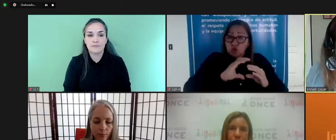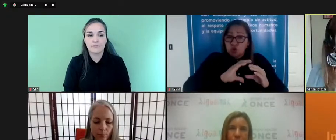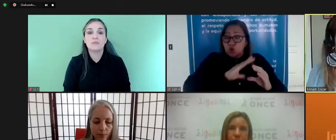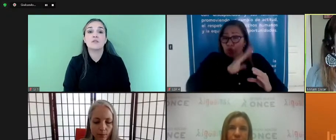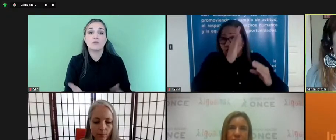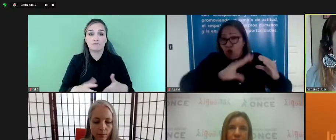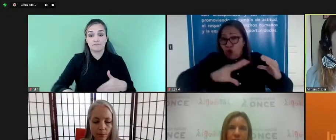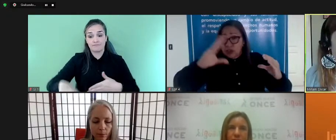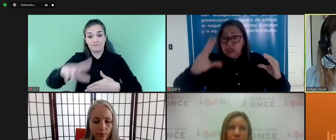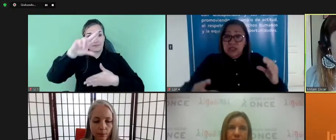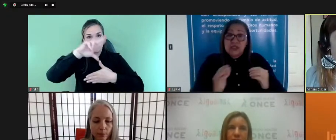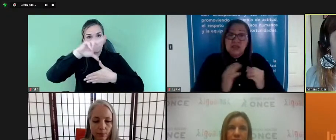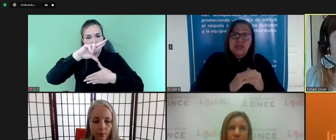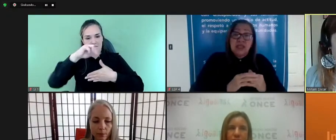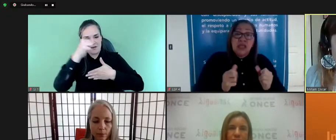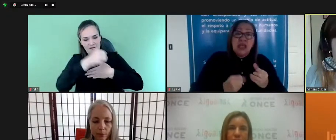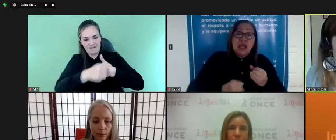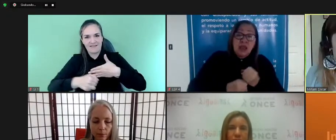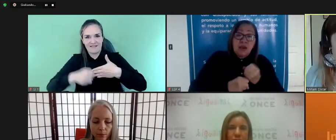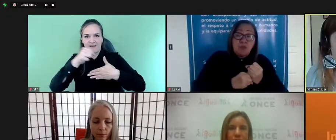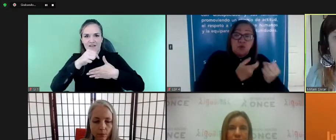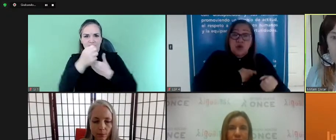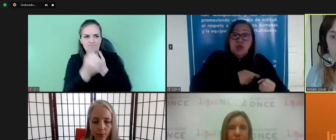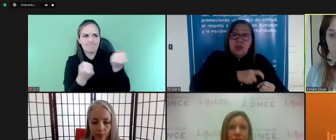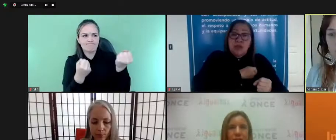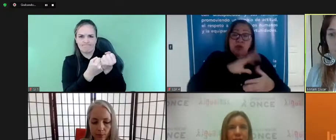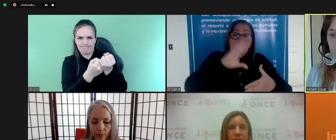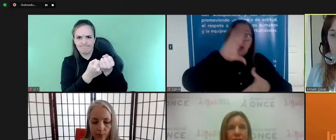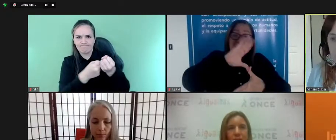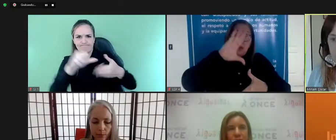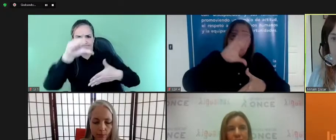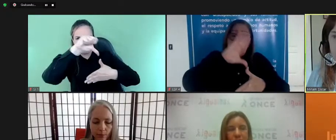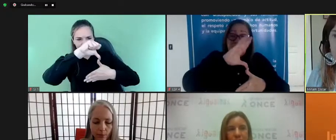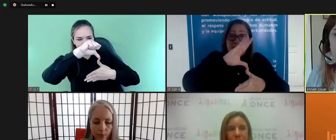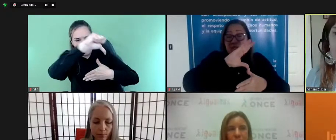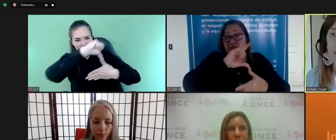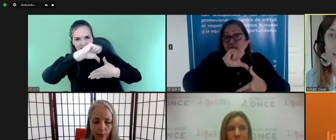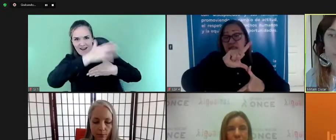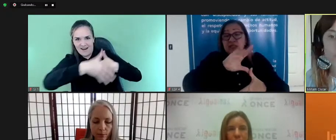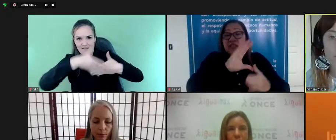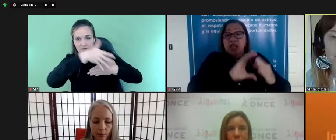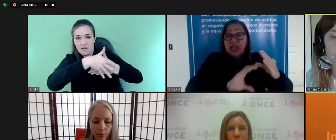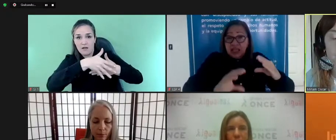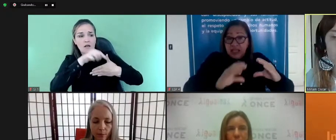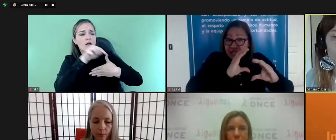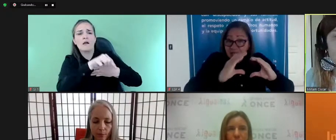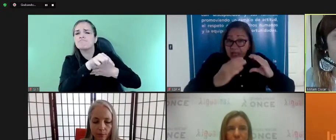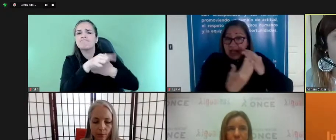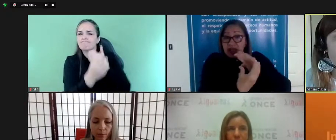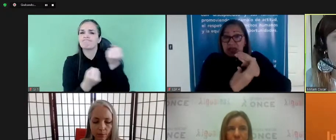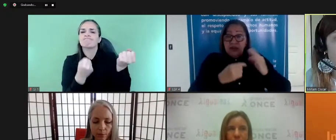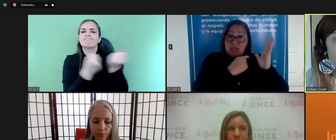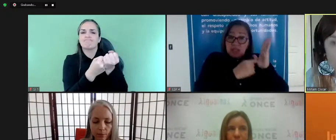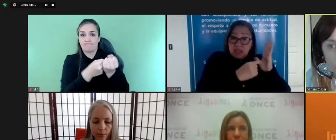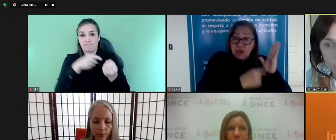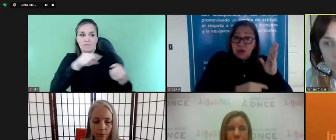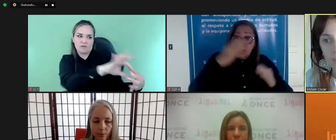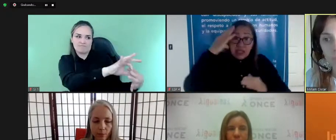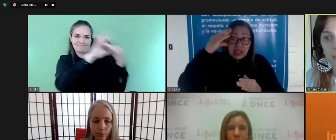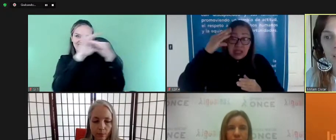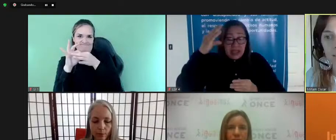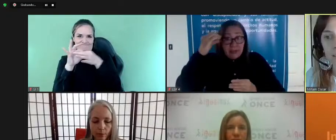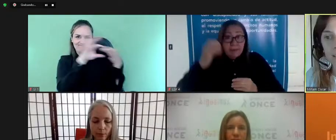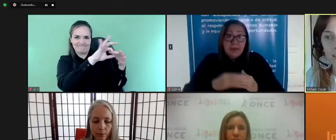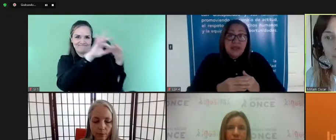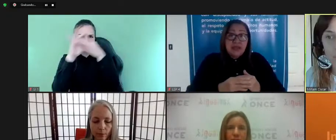way for the continent and the partners of the spanish cooperation we would like to